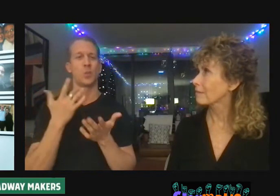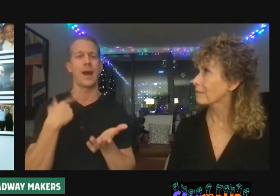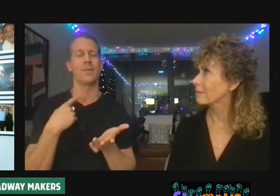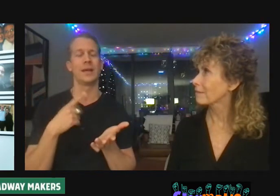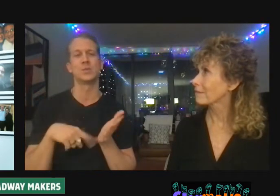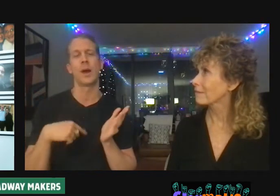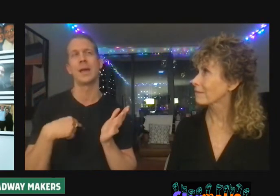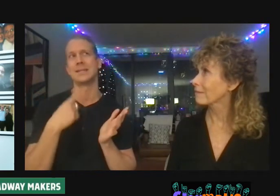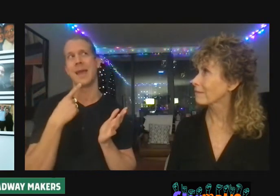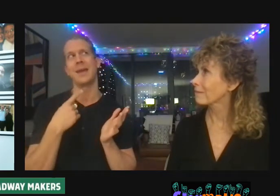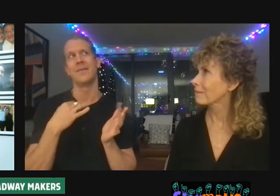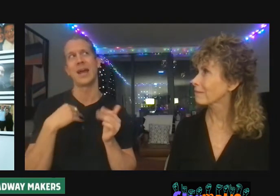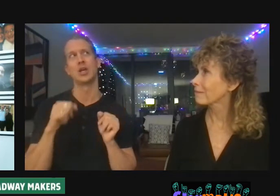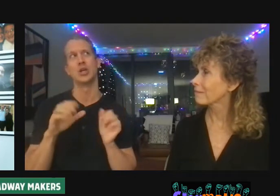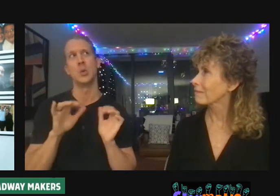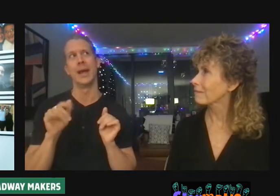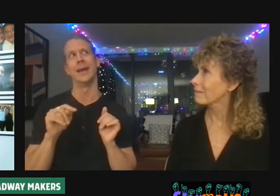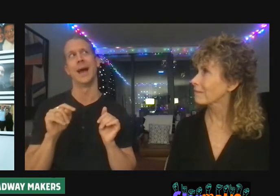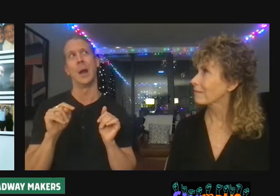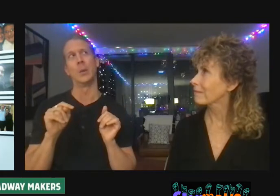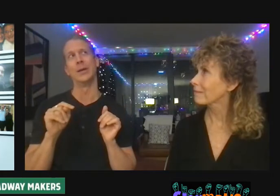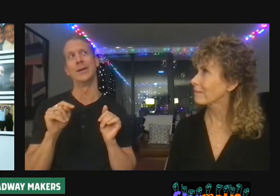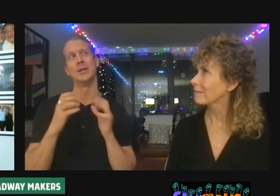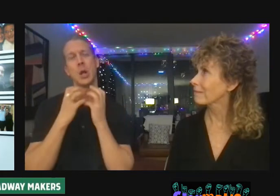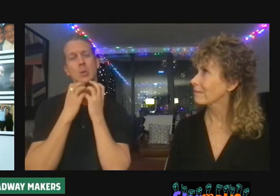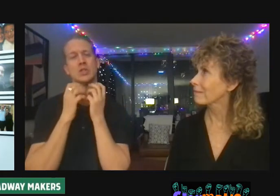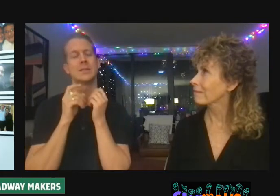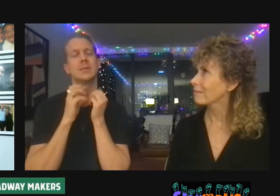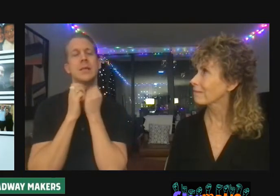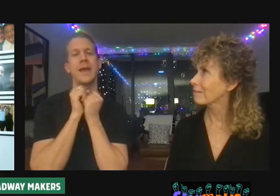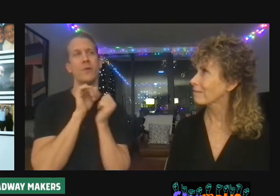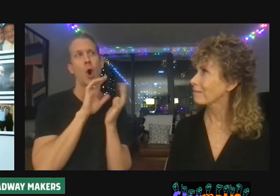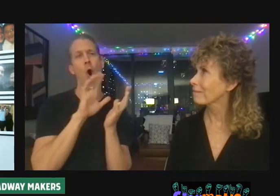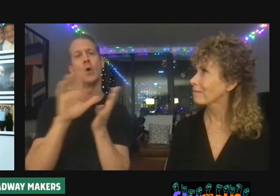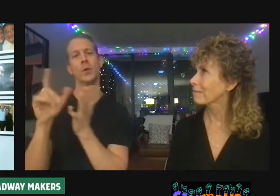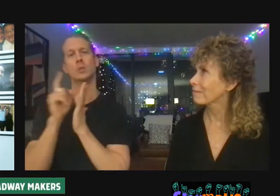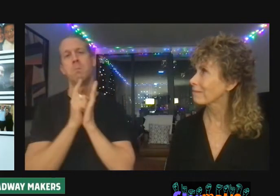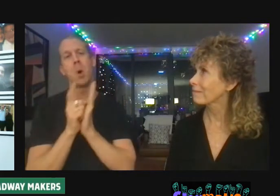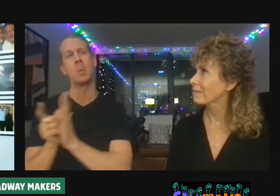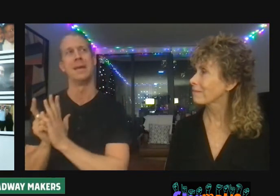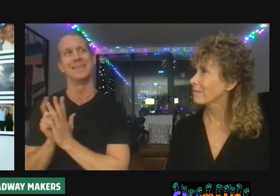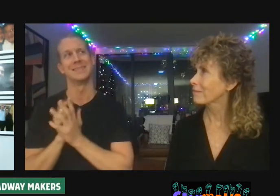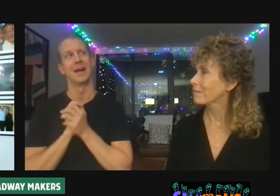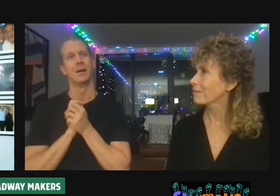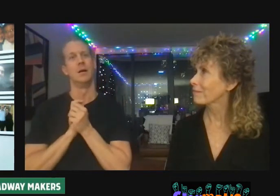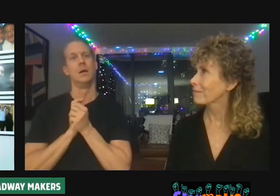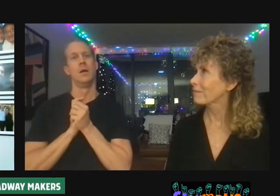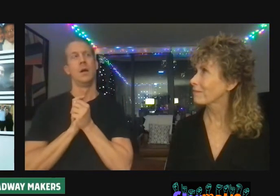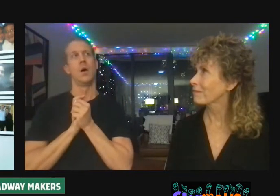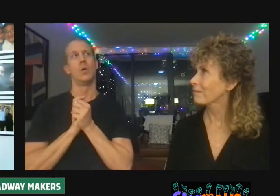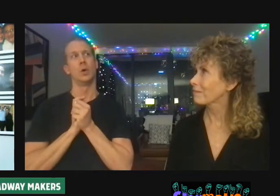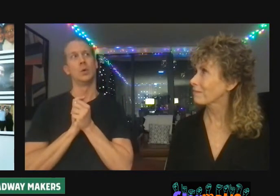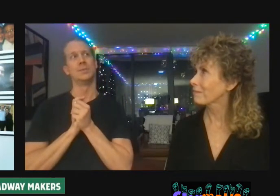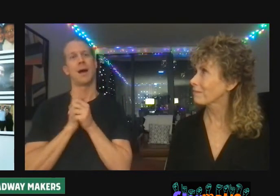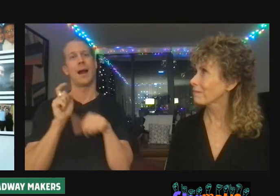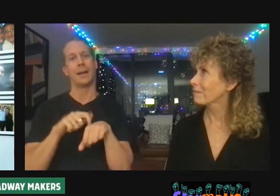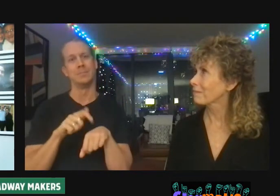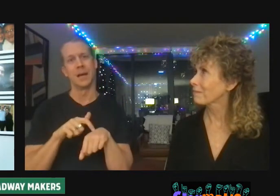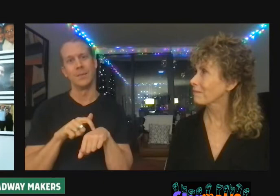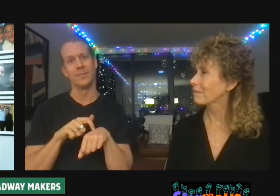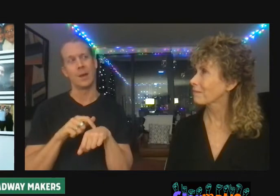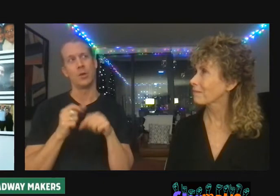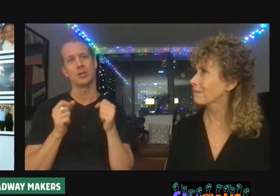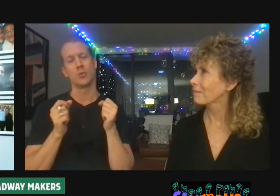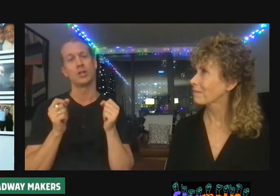like, that's when I said if I could do it, I would, you know, just savor all those moments, all those